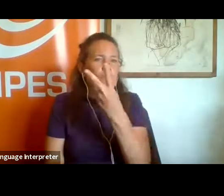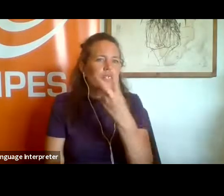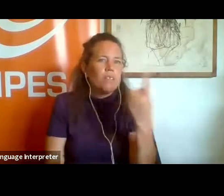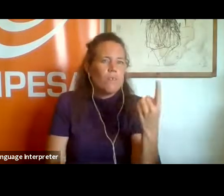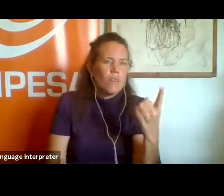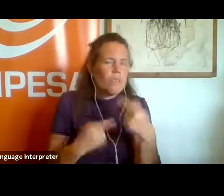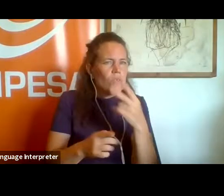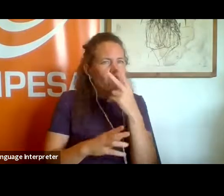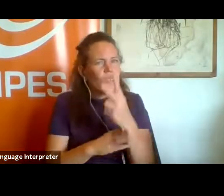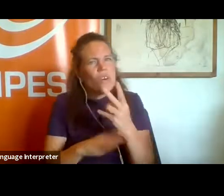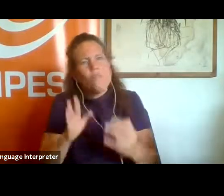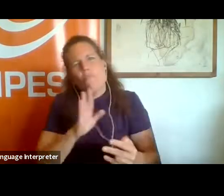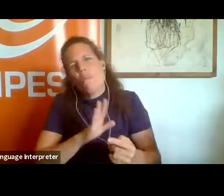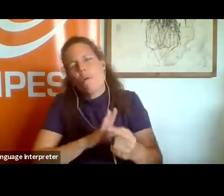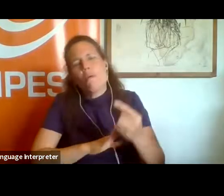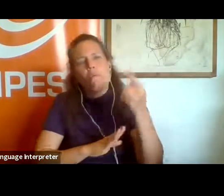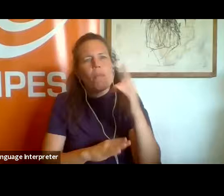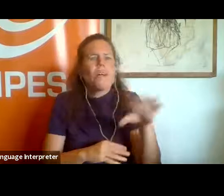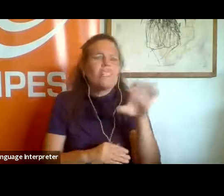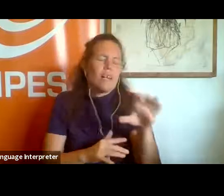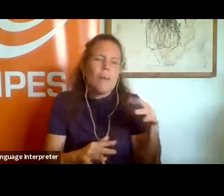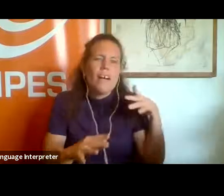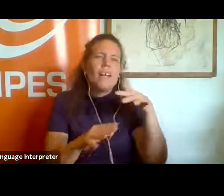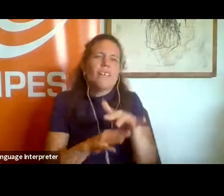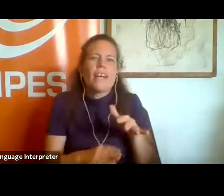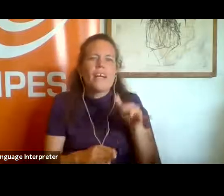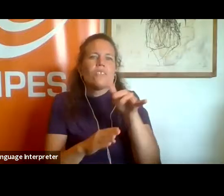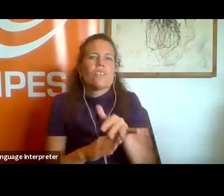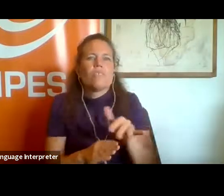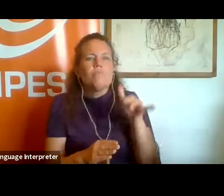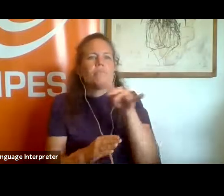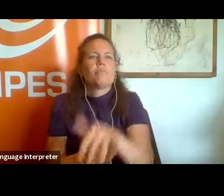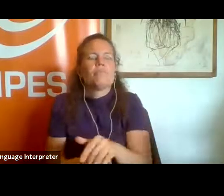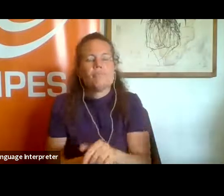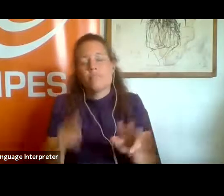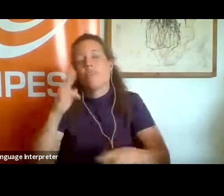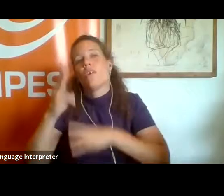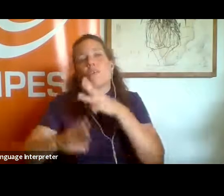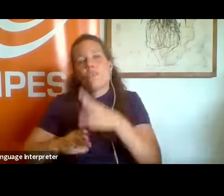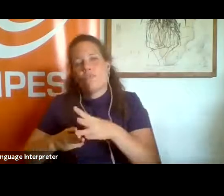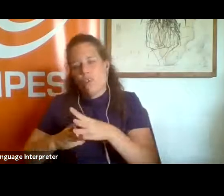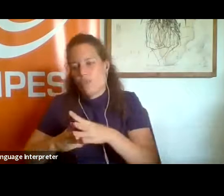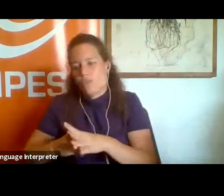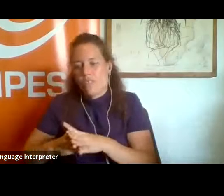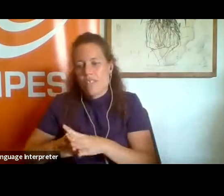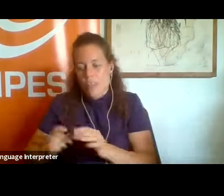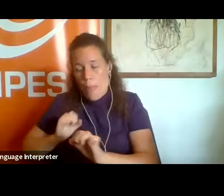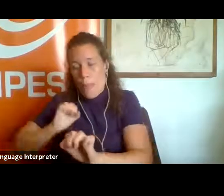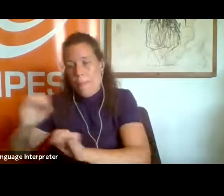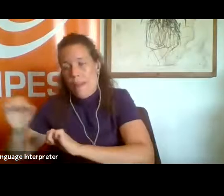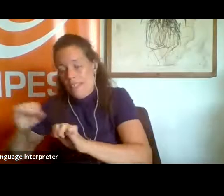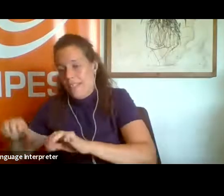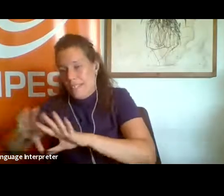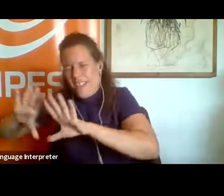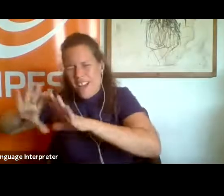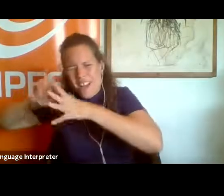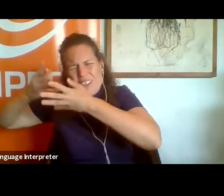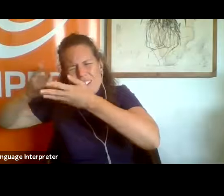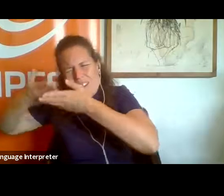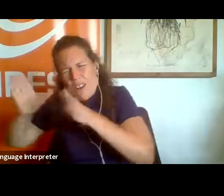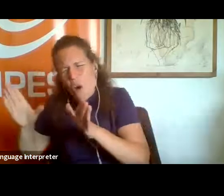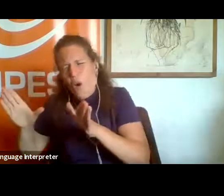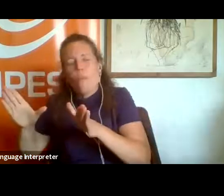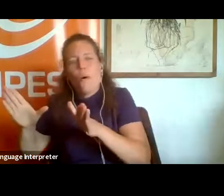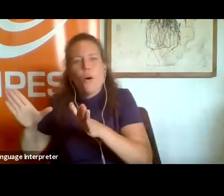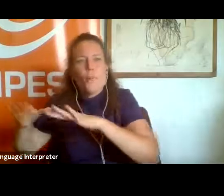number of cyber attacks that have been. I mean, the world was battling a global pandemic, and